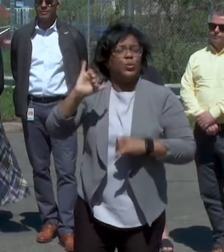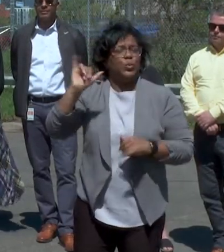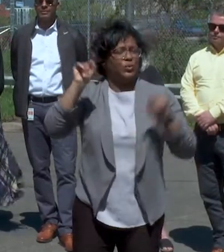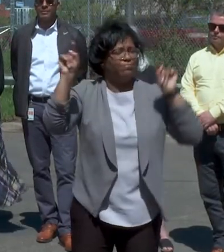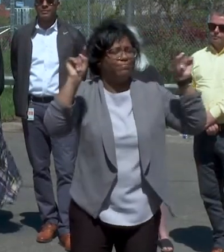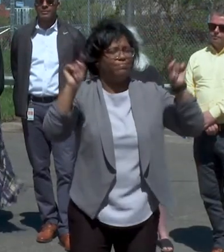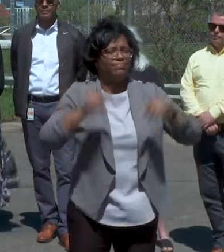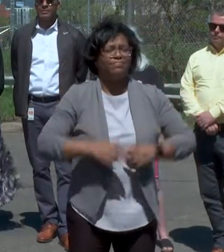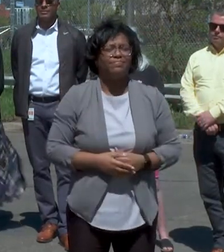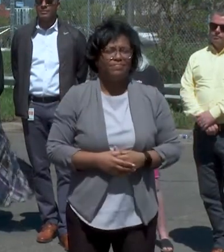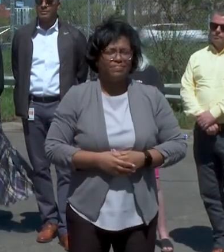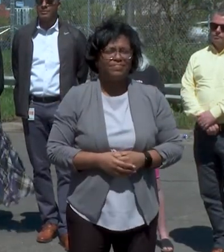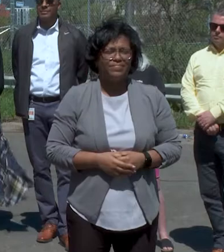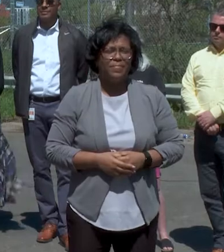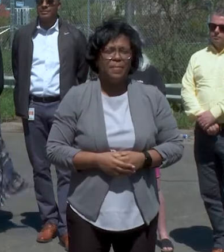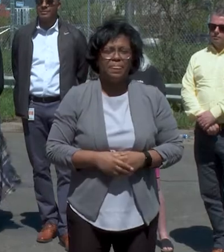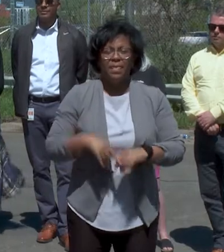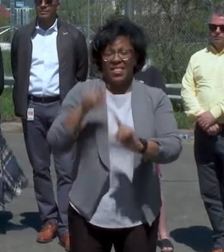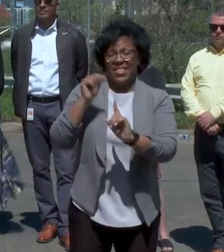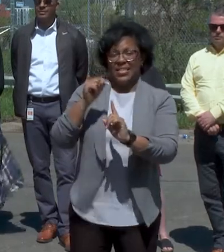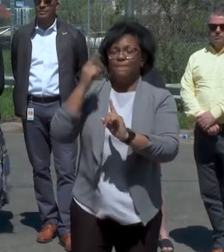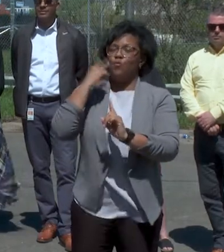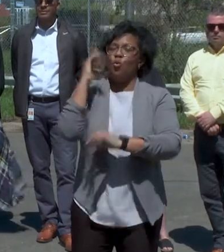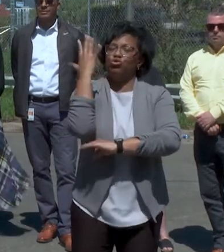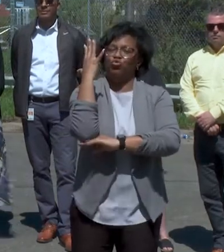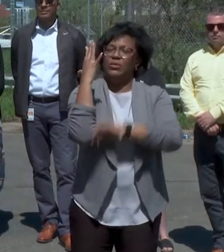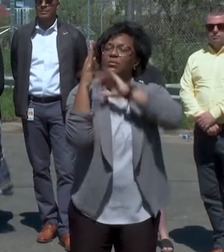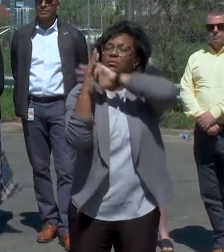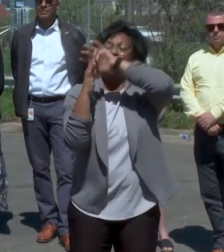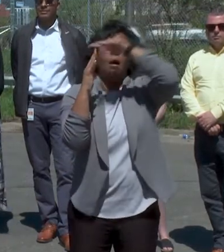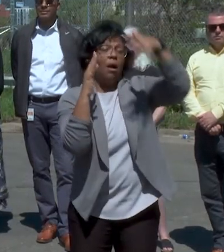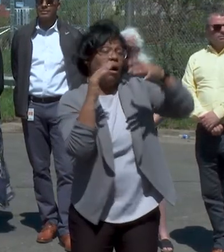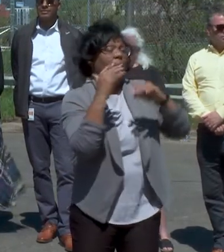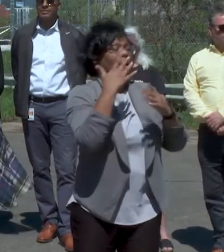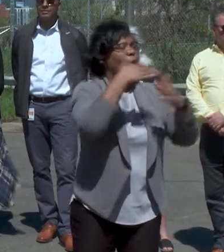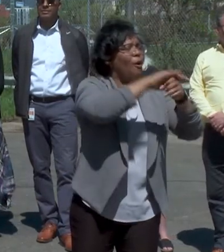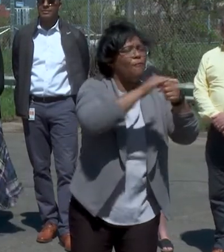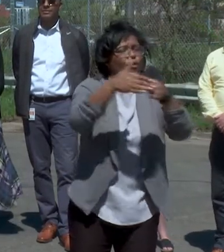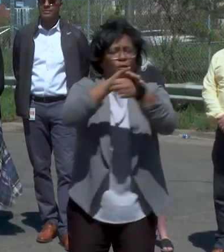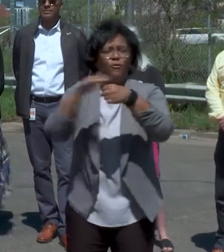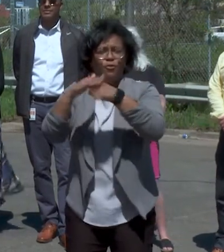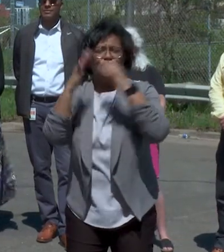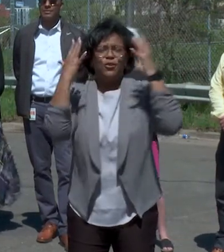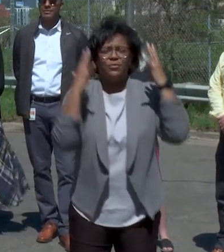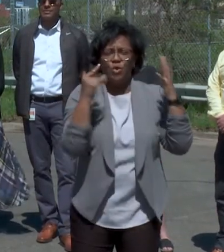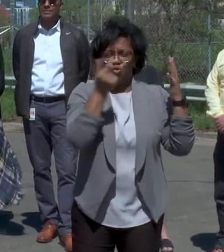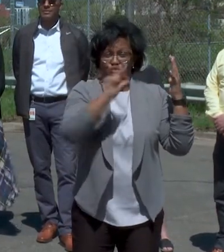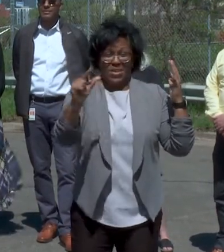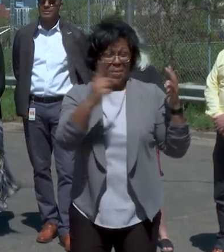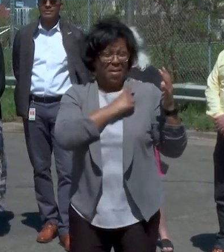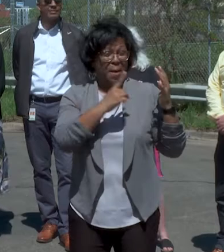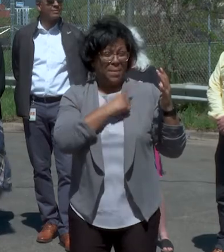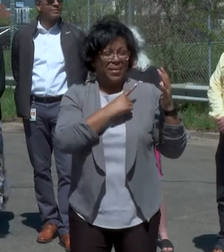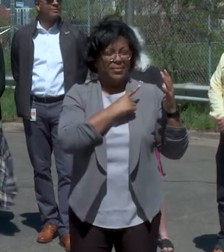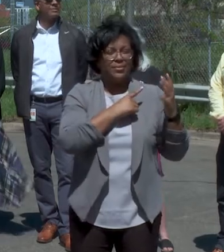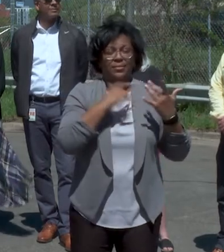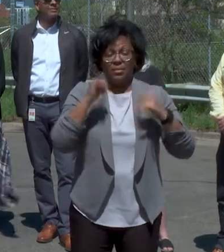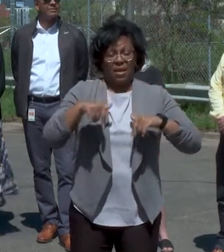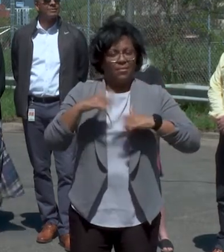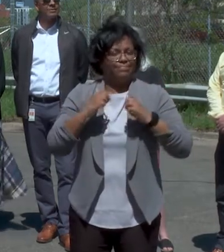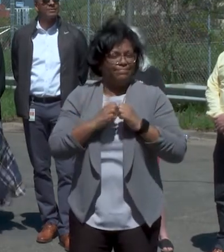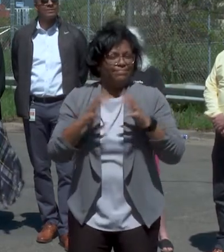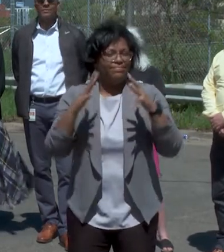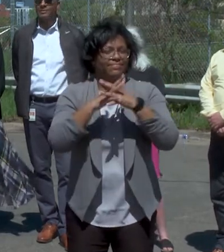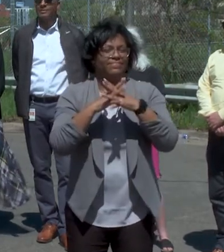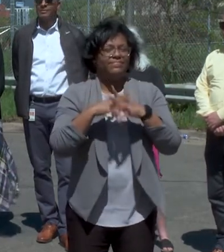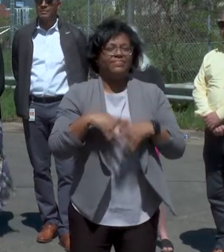urban tree canopy. As well, Green Minneapolis is launching the state of Minnesota's first urban tree carbon